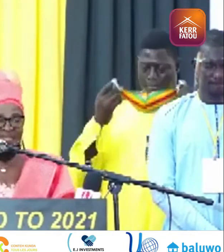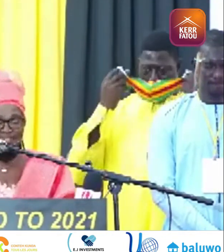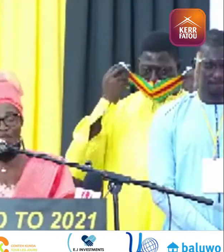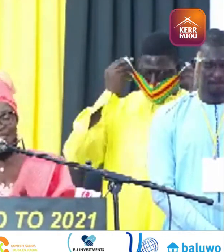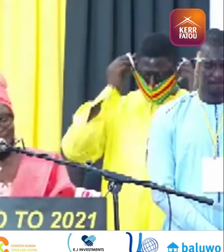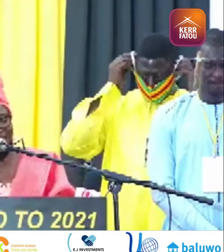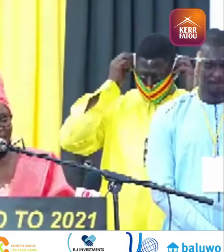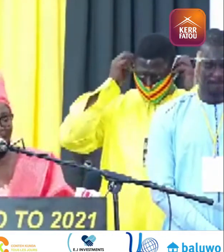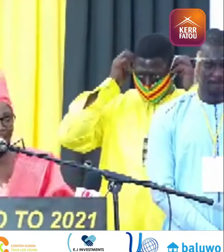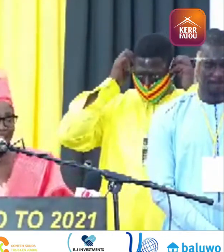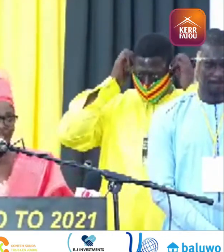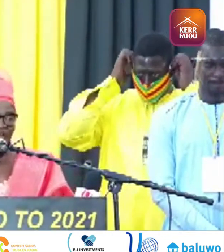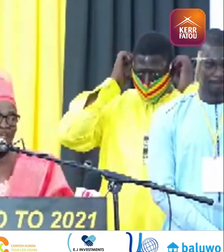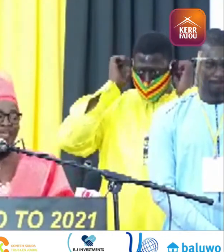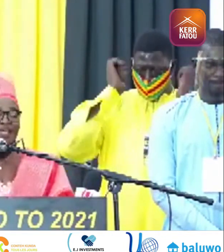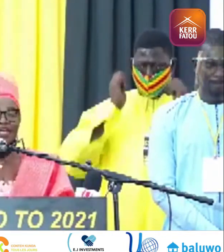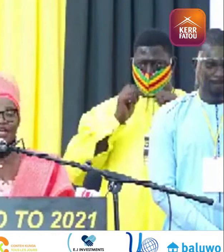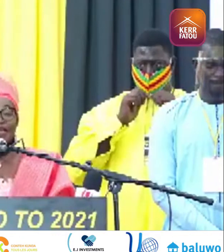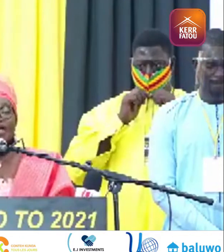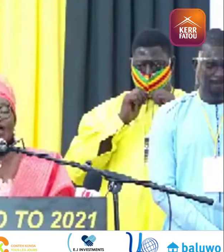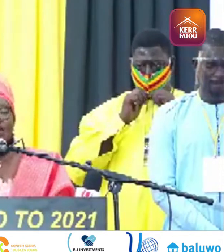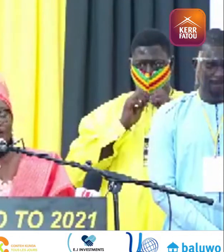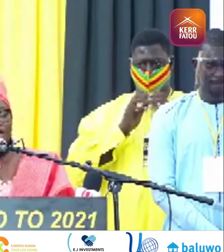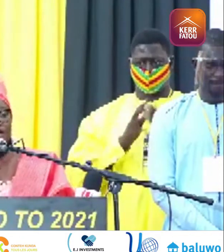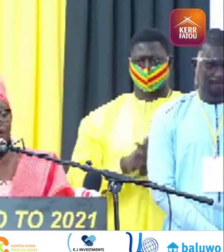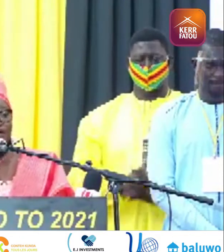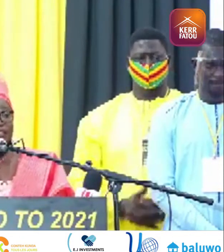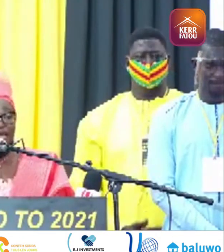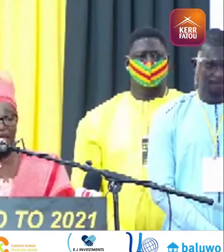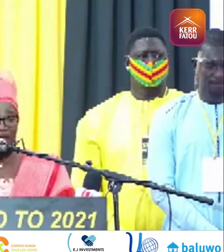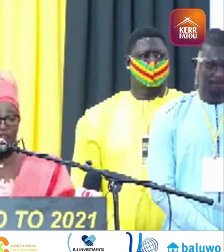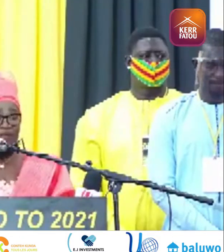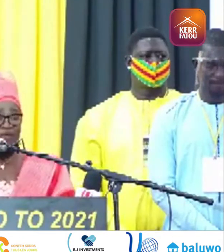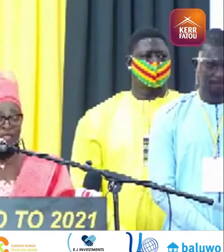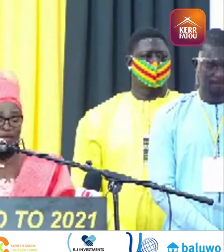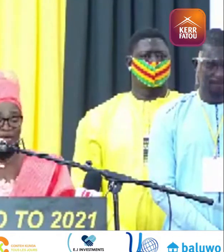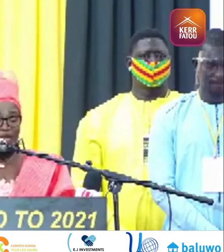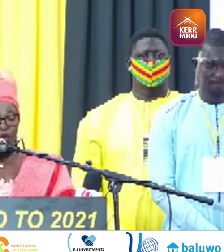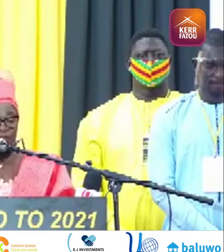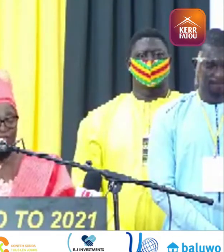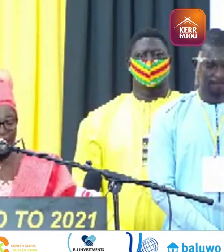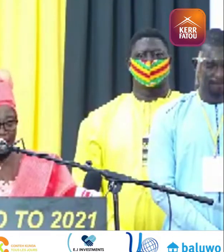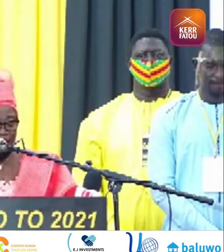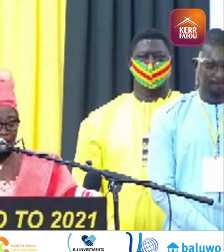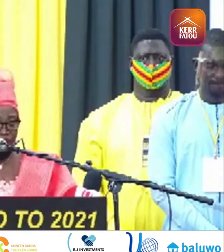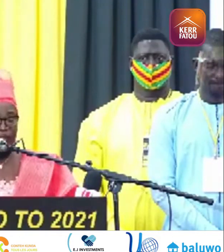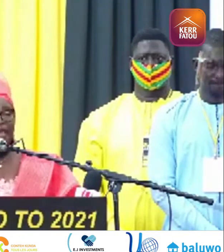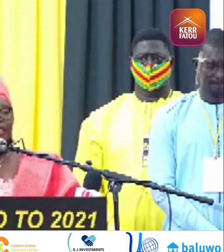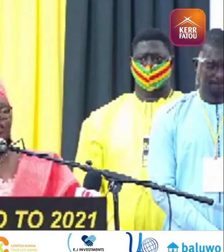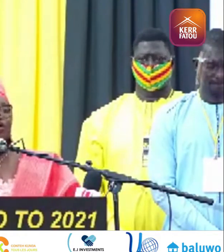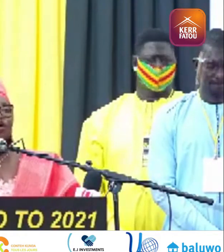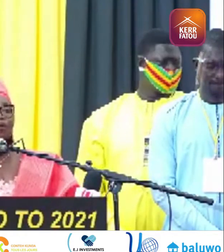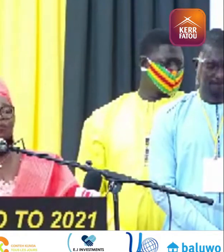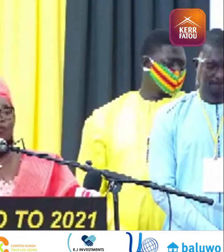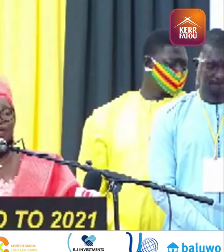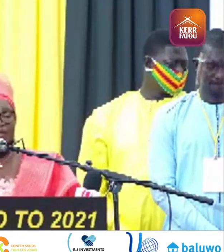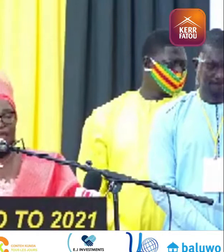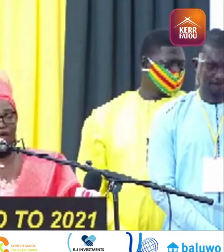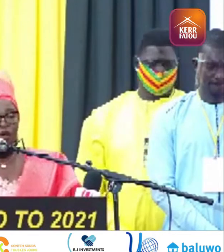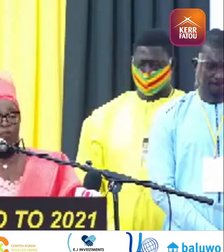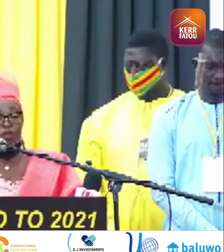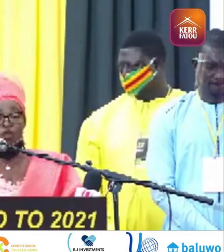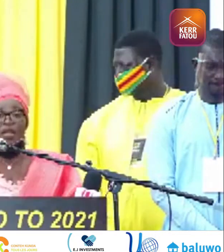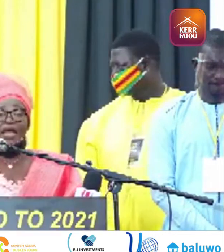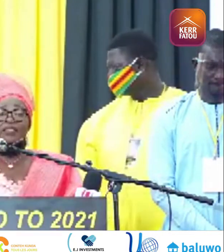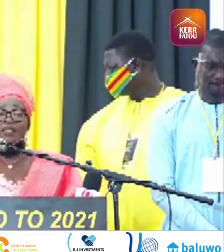Sorry, let me take it in English. Sorry. Our Father who art in heaven, hallowed be thy name, thy kingdom